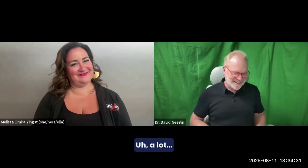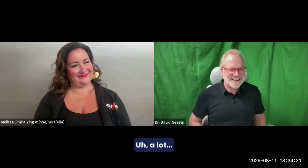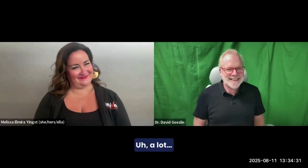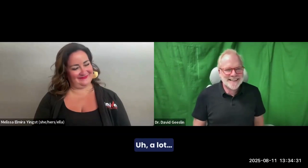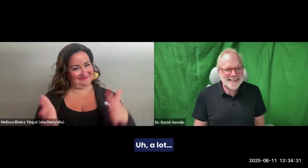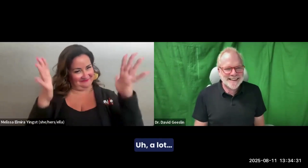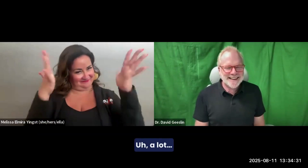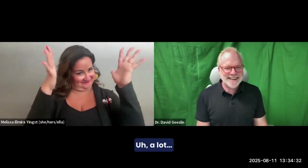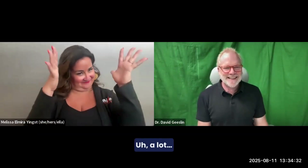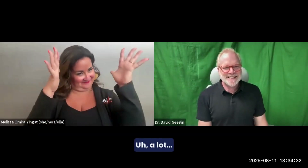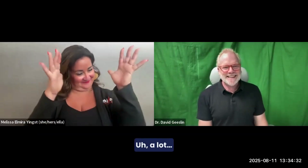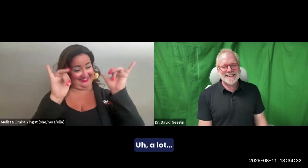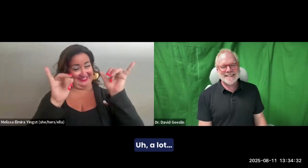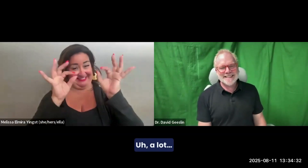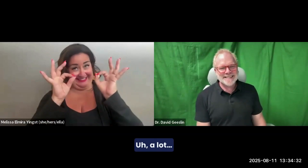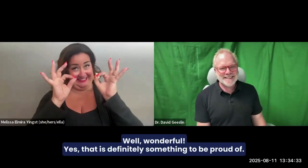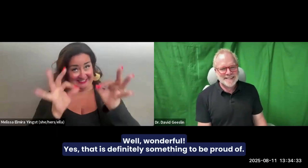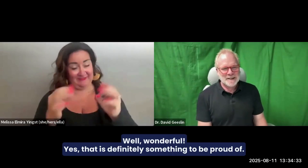a lot.